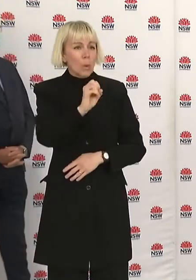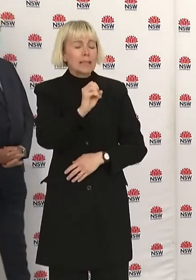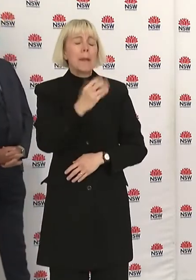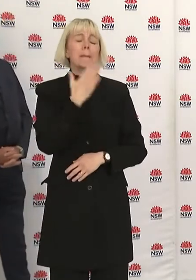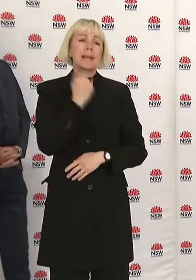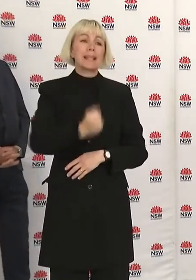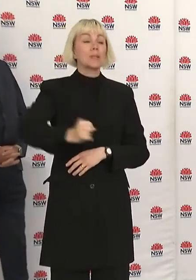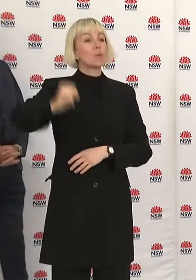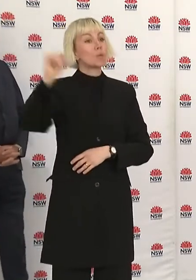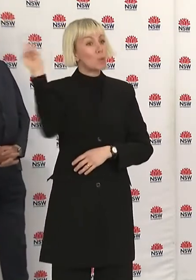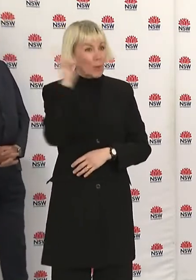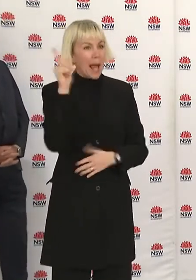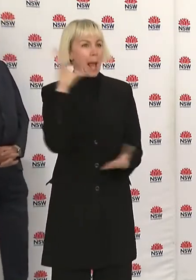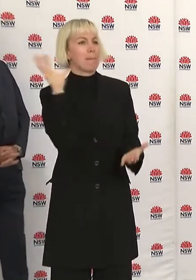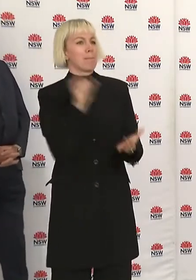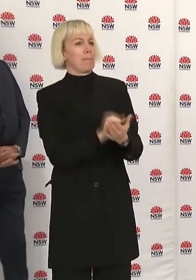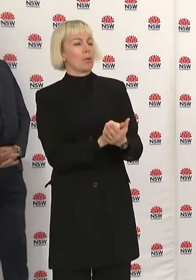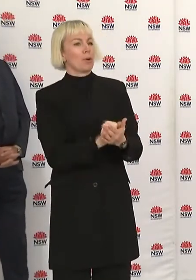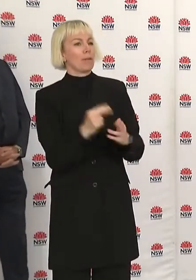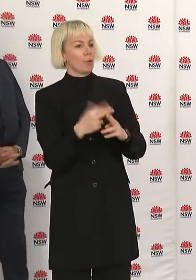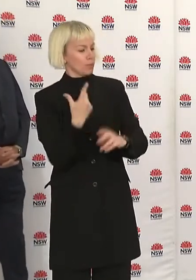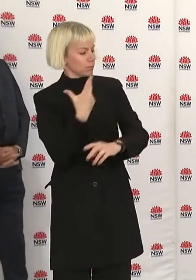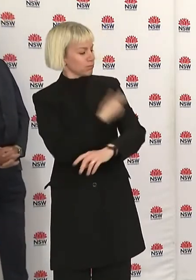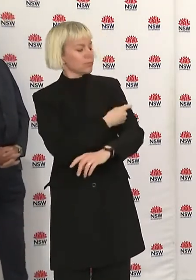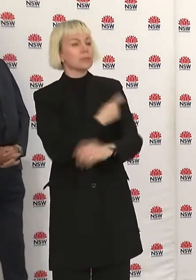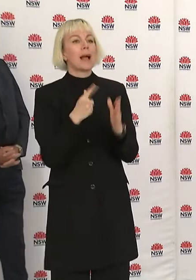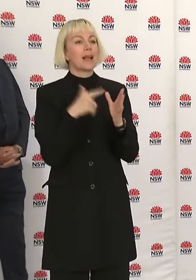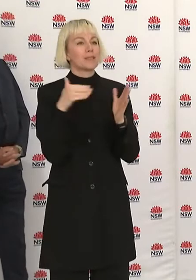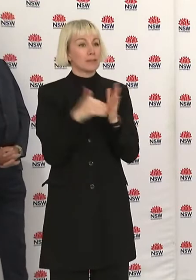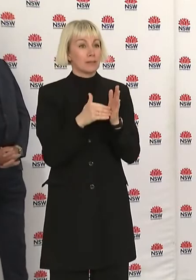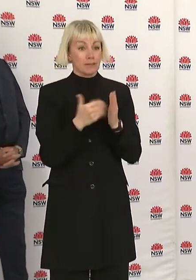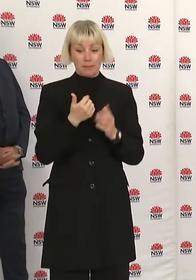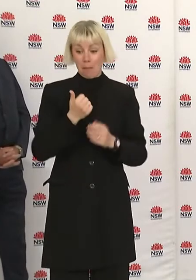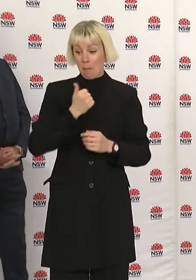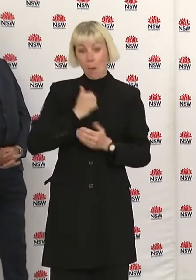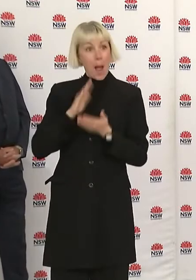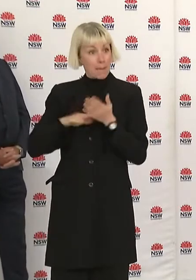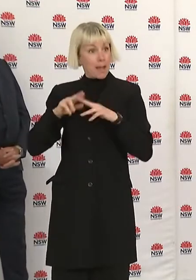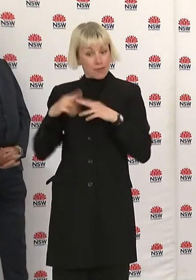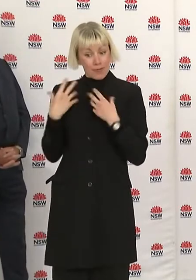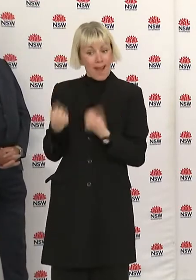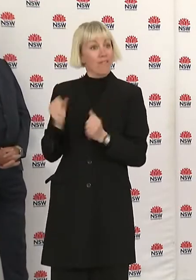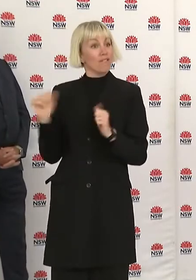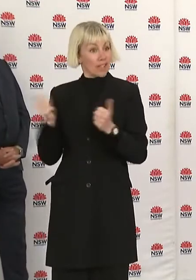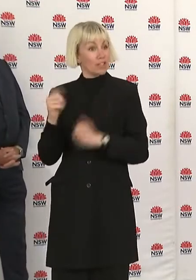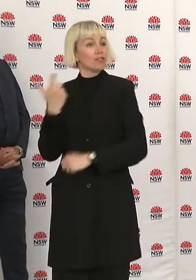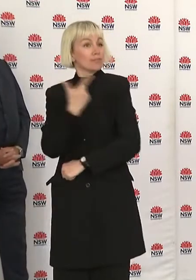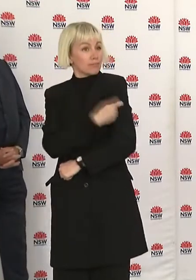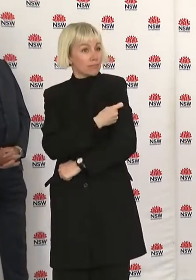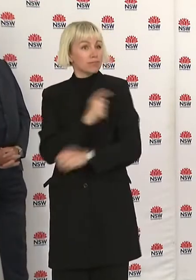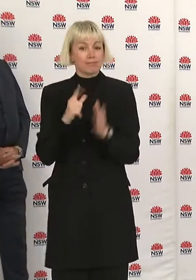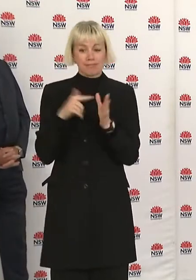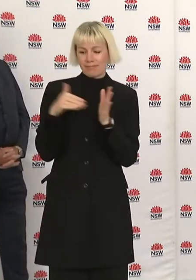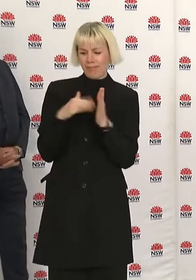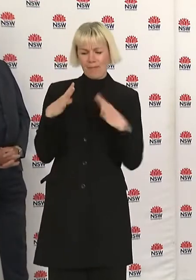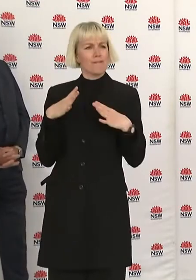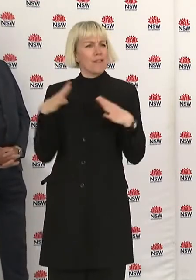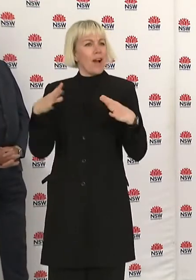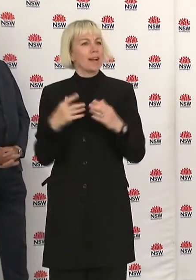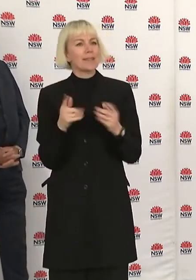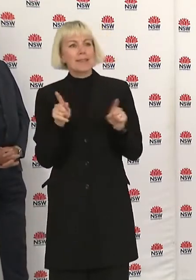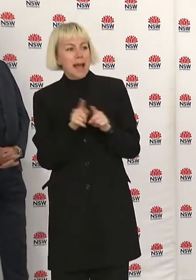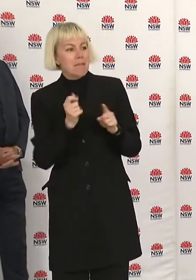Please know, like Dr. Chant, both of my parents have had it. Many of my relatives have had it. So please